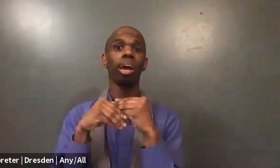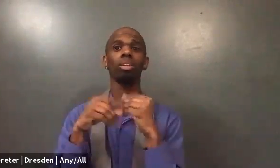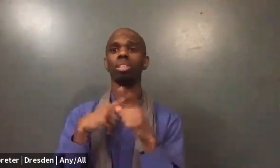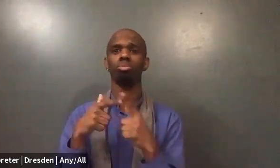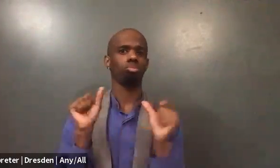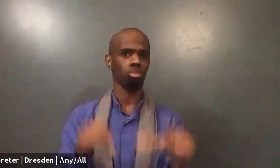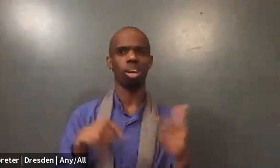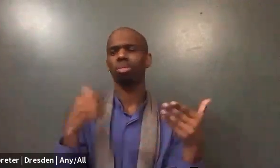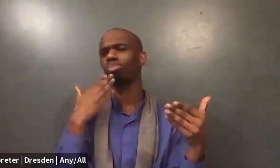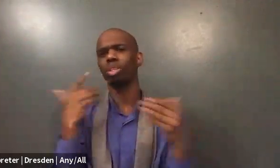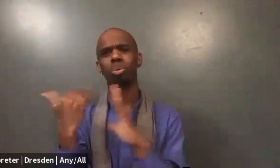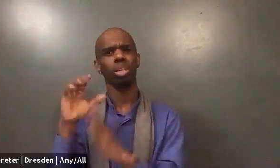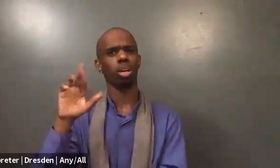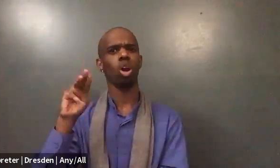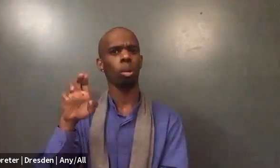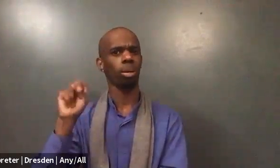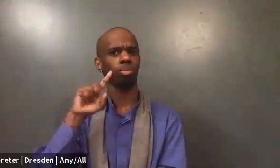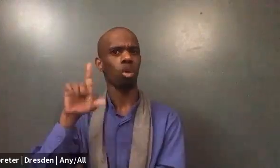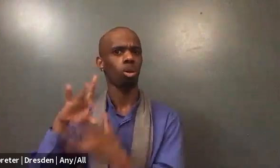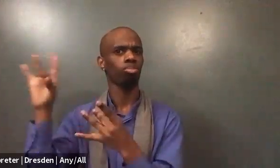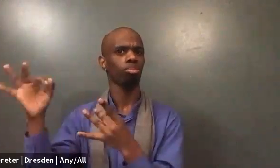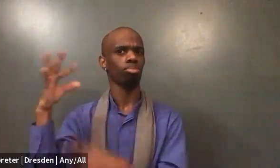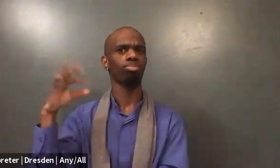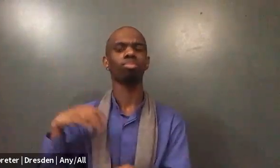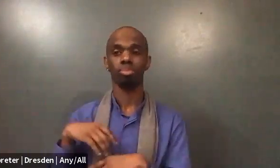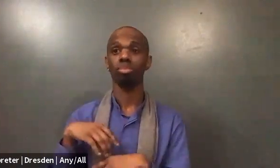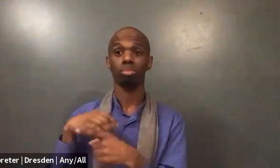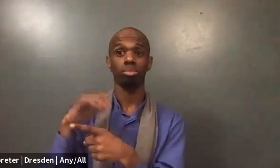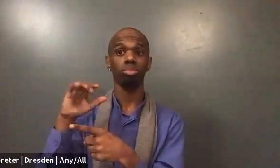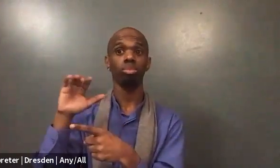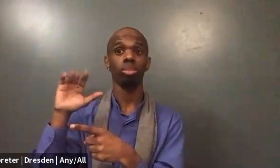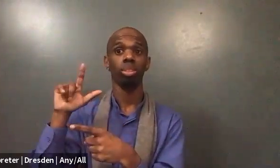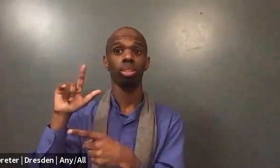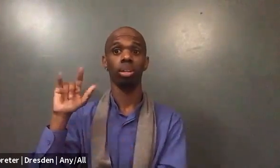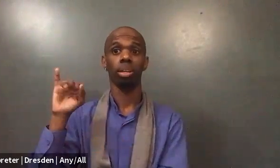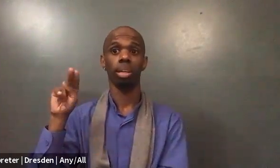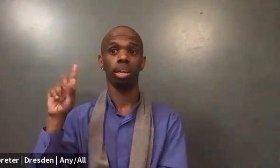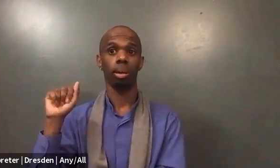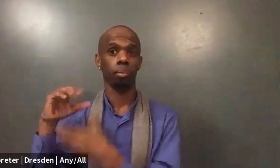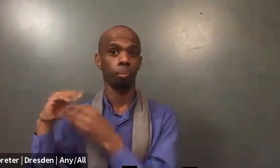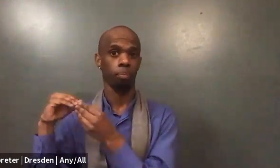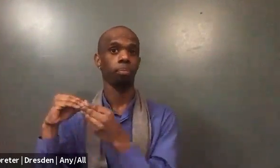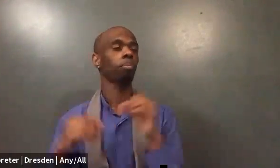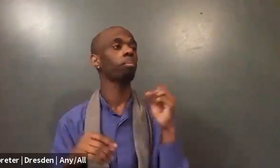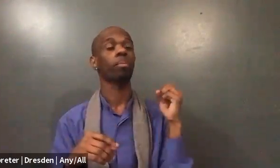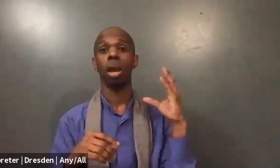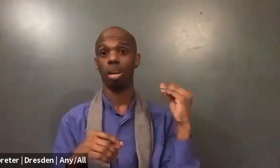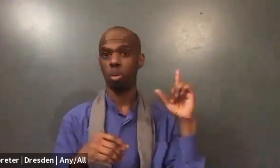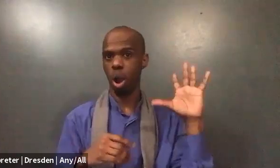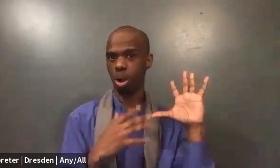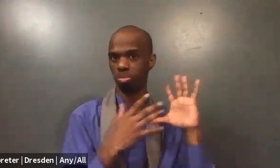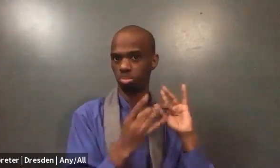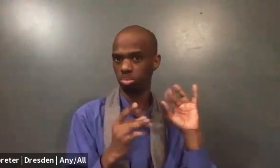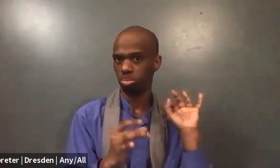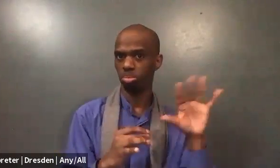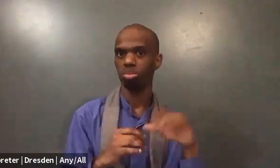up. I have one thought about that. I just want to say that if you don't have